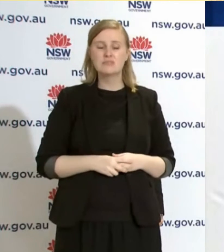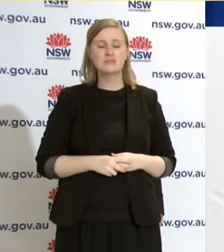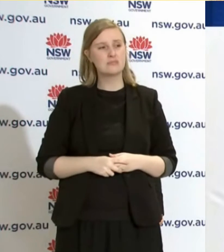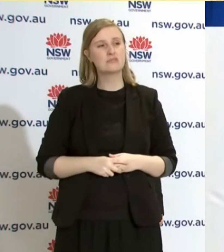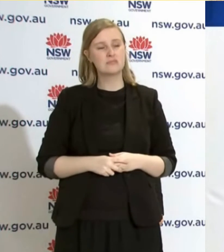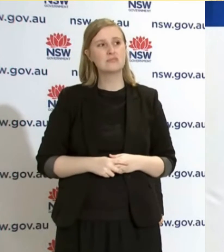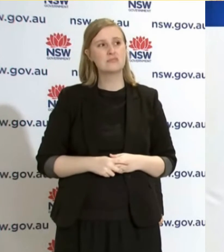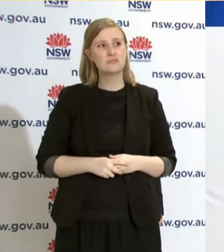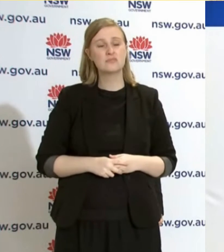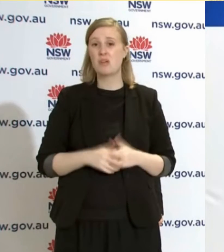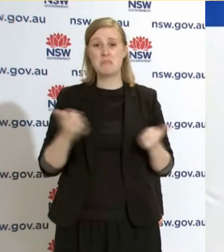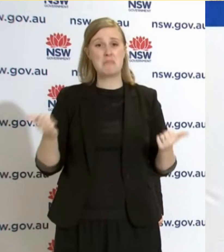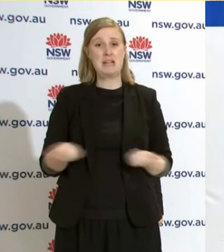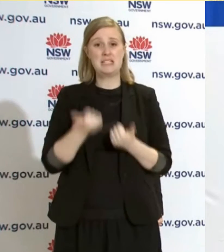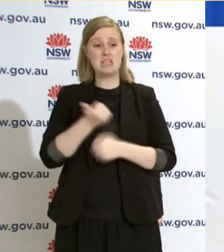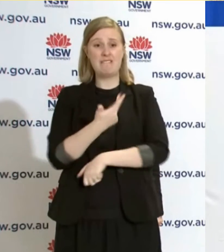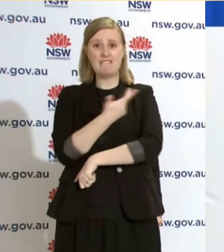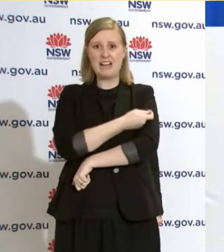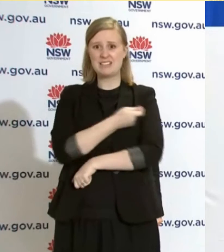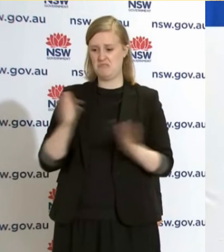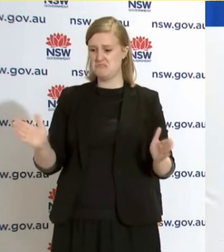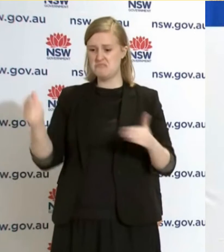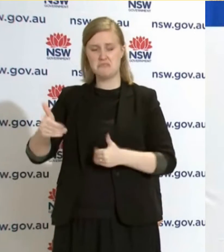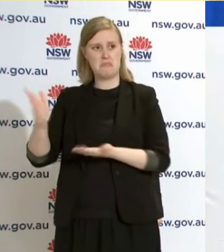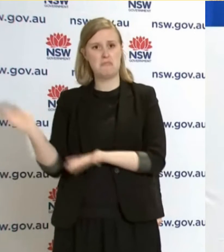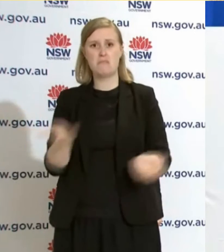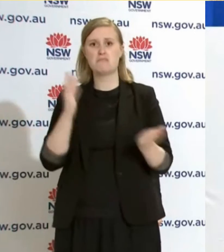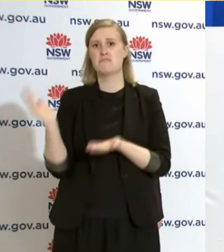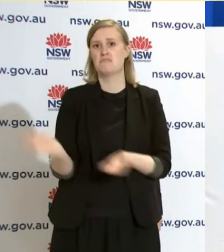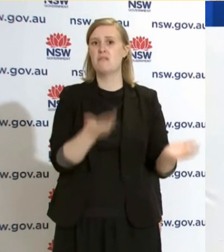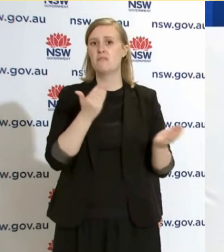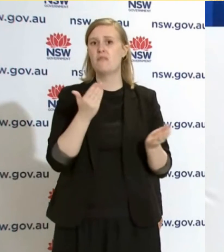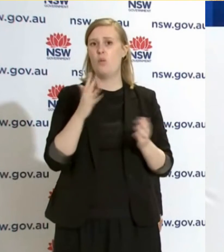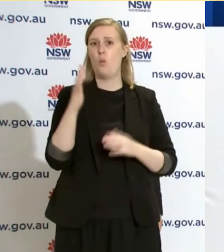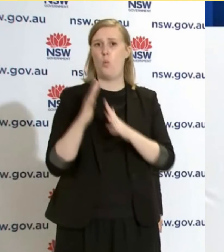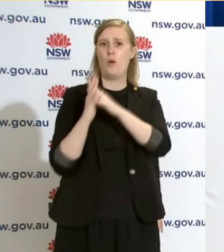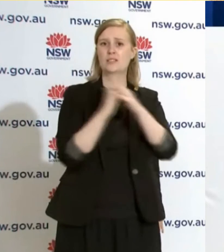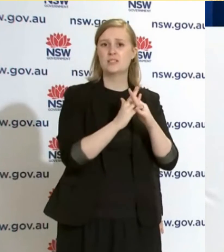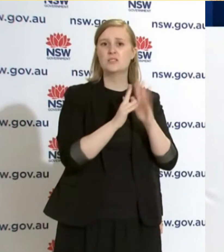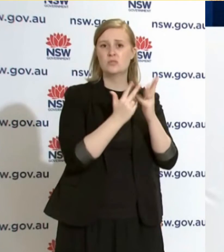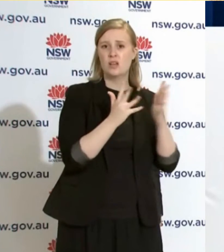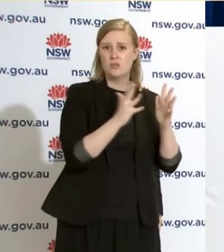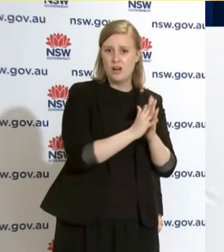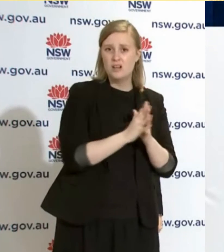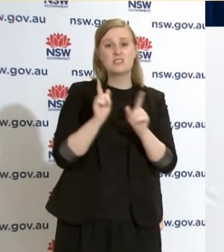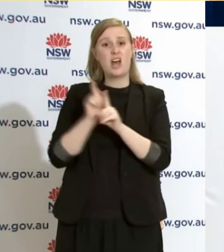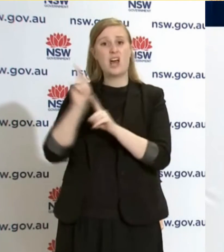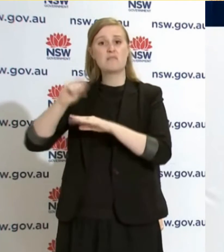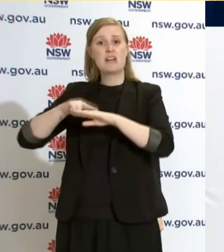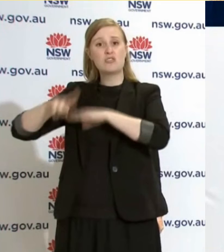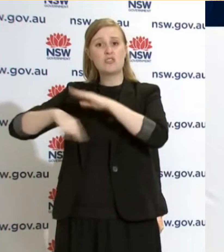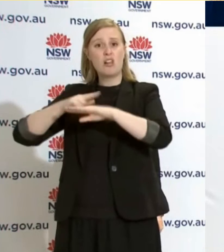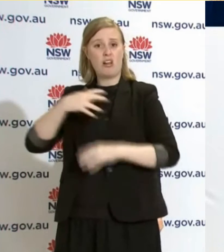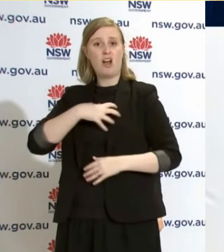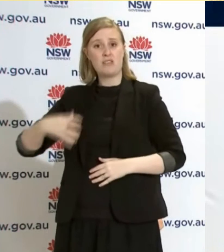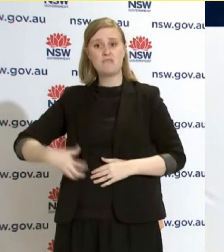sent vaccine supplies, obviously, to Western New South Wales to further support them, as have the Commonwealth. And we will continue